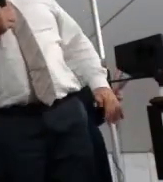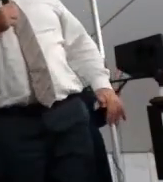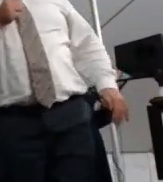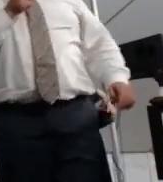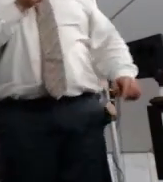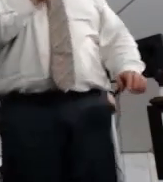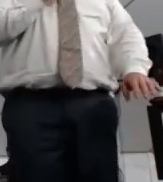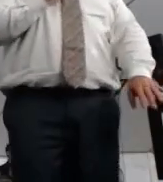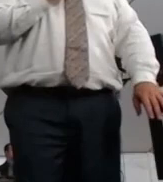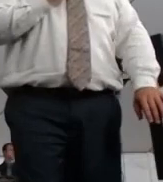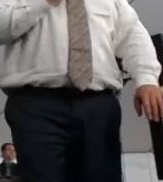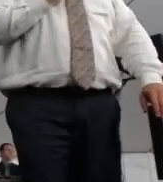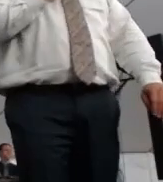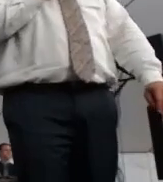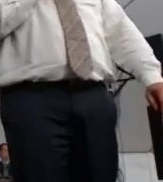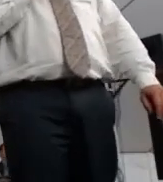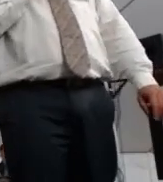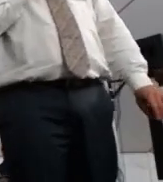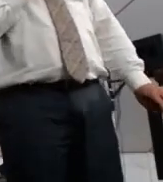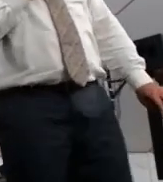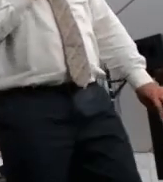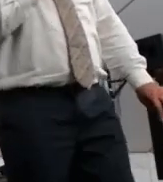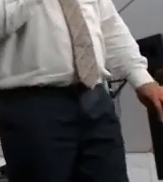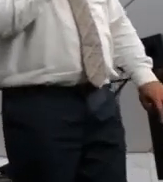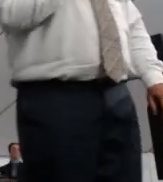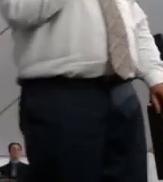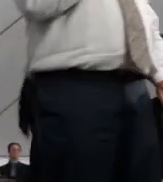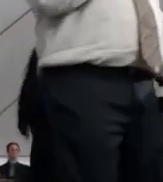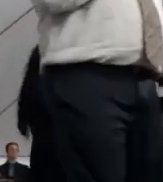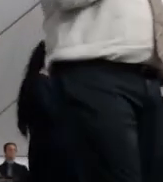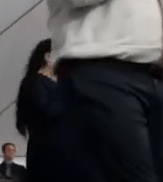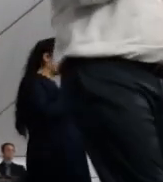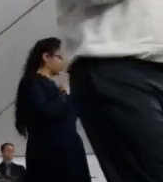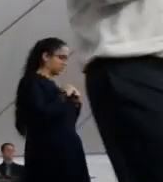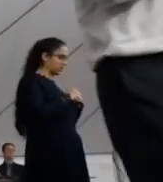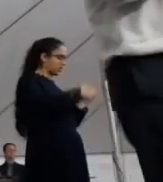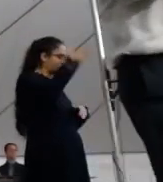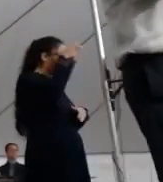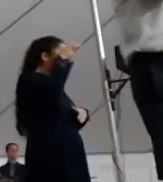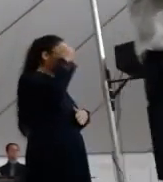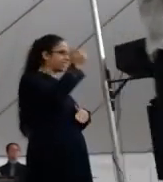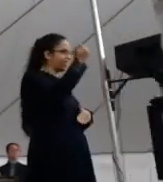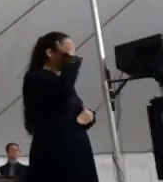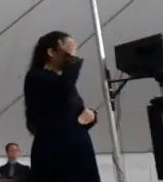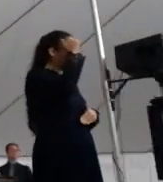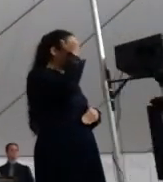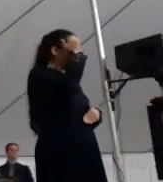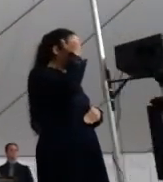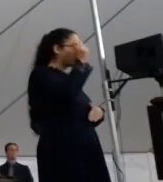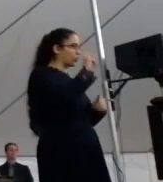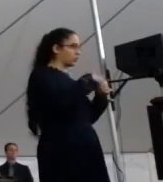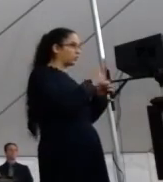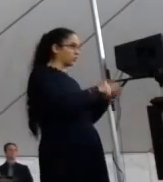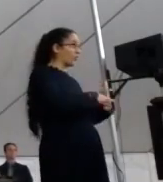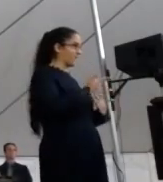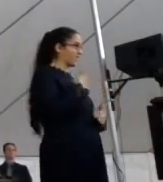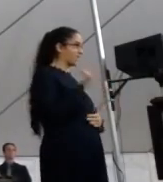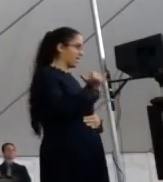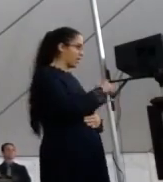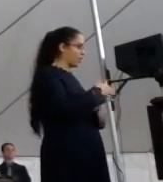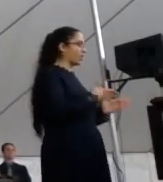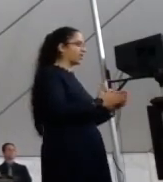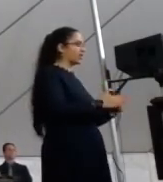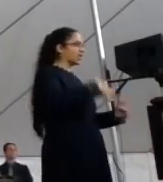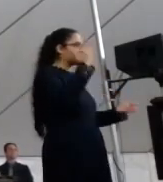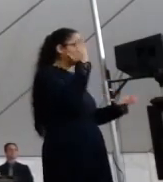Because when you start feeling insecure and inferior, the devil knows once you start having that insecurity, it stops